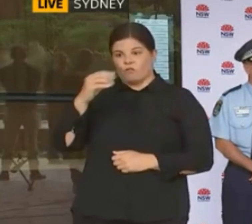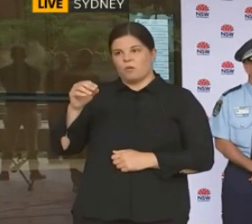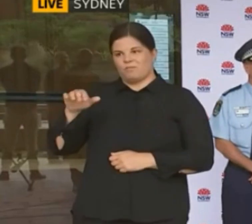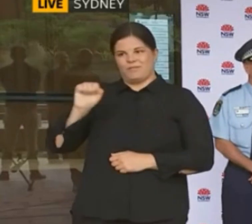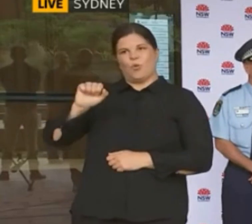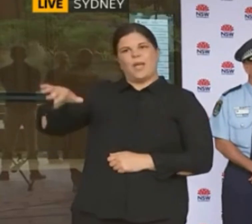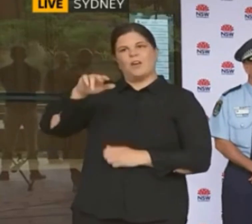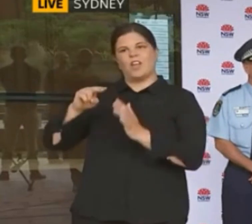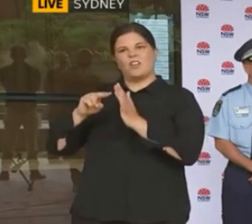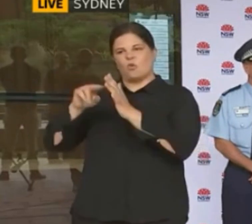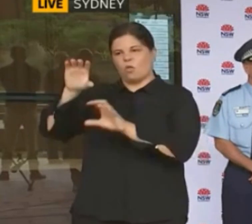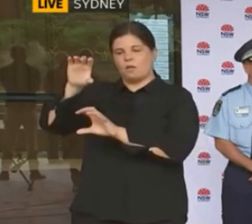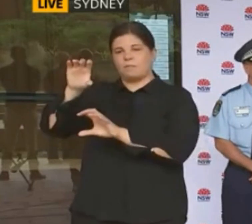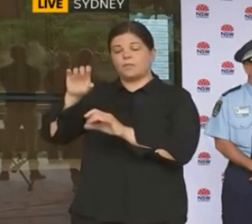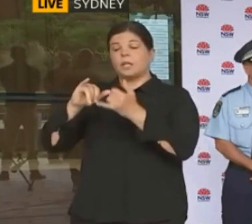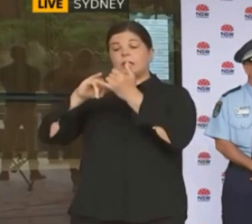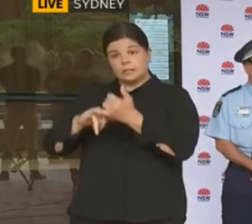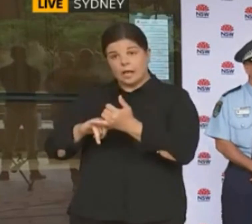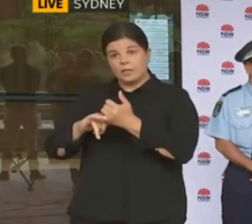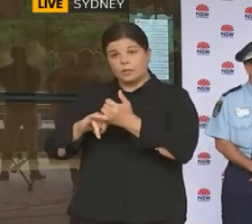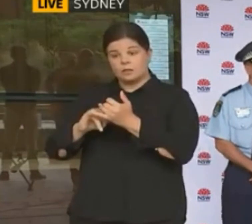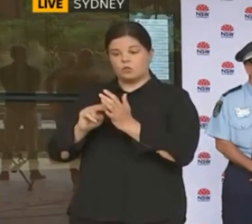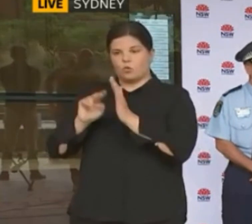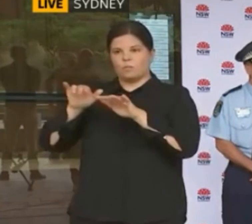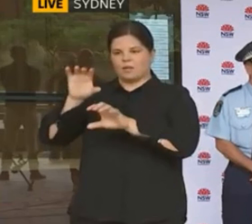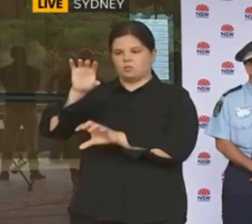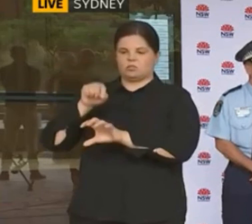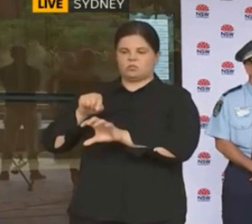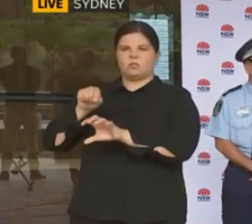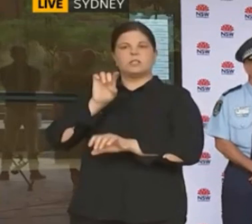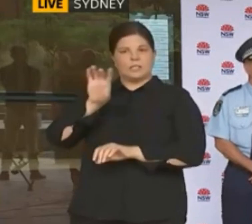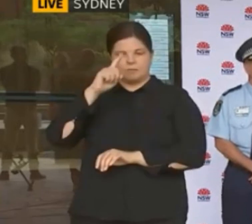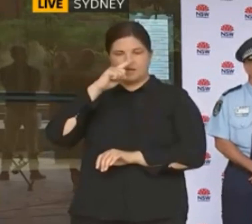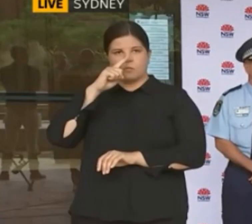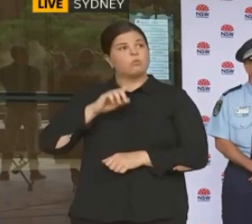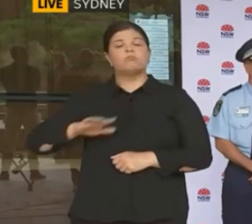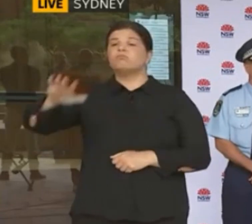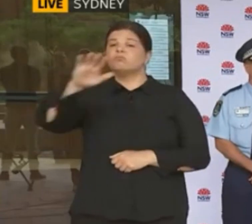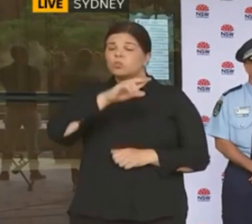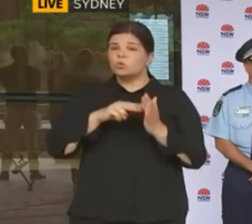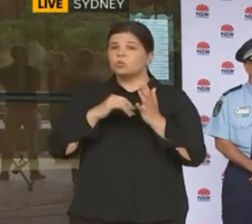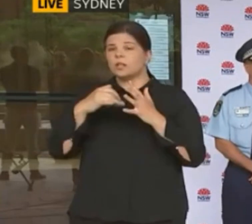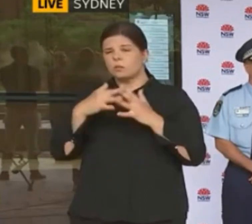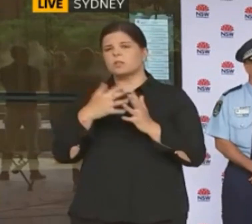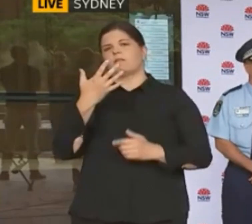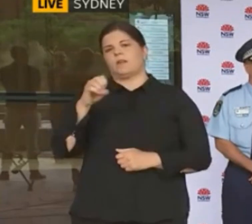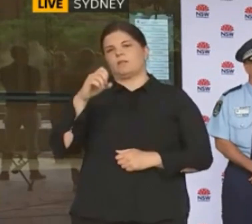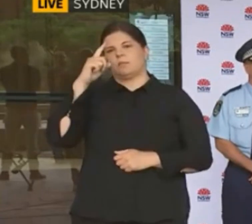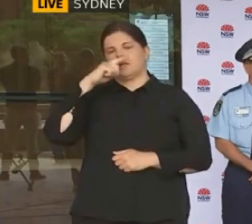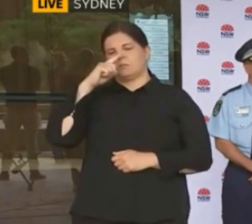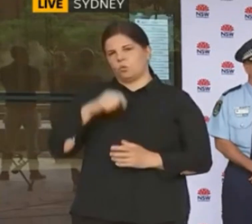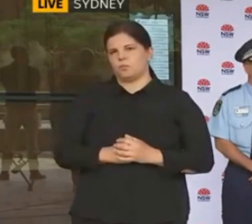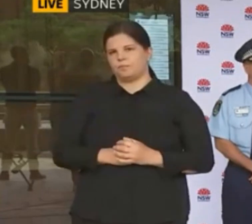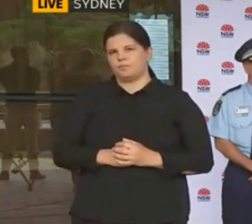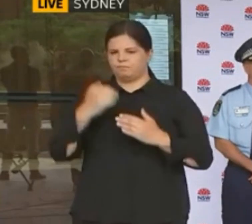terms of the southern zone, it's 10. For the general broader community, there's 50 outdoor gathering rule. But what we want is people to